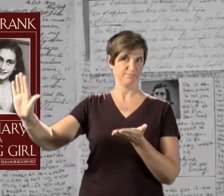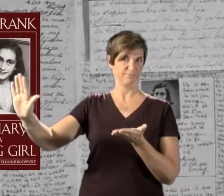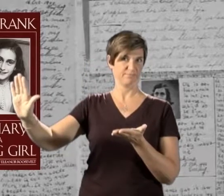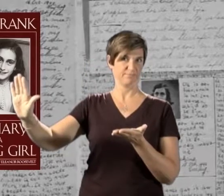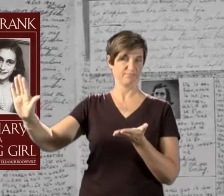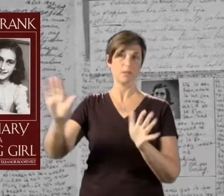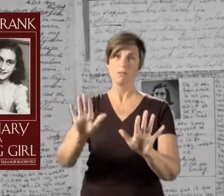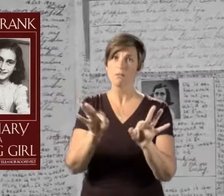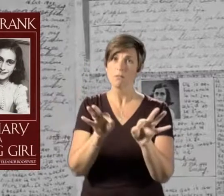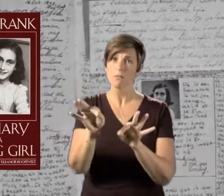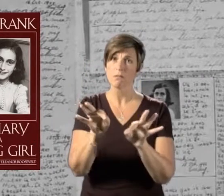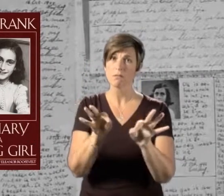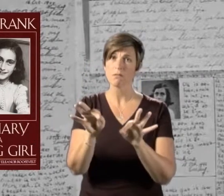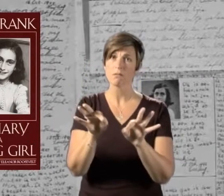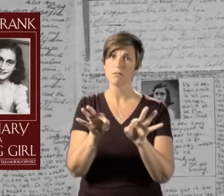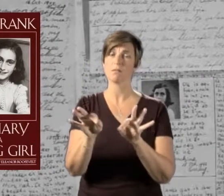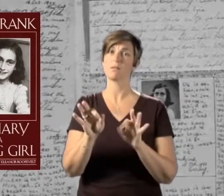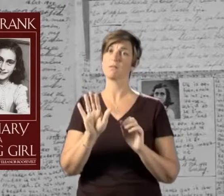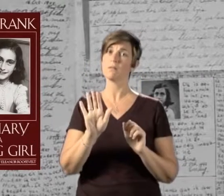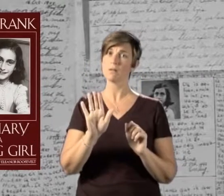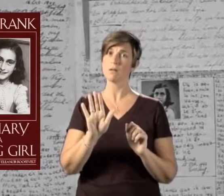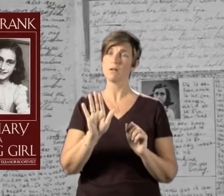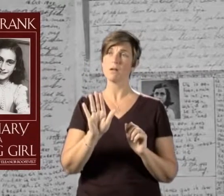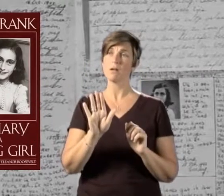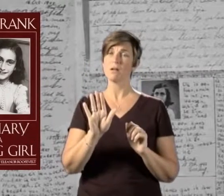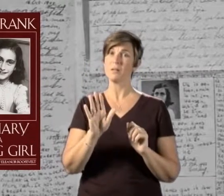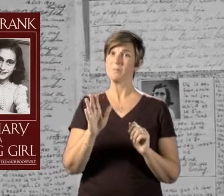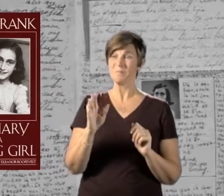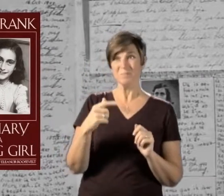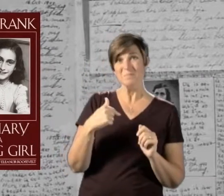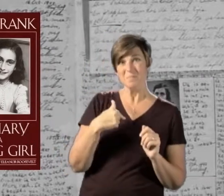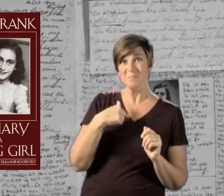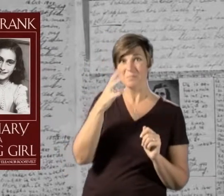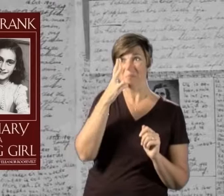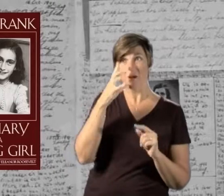Don't misunderstand me. I can't get on well with Mummy at the moment, as you know.